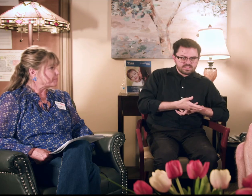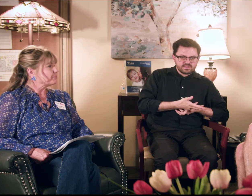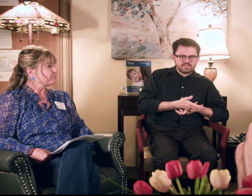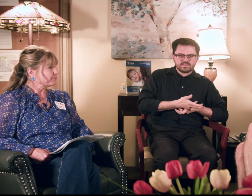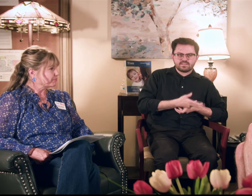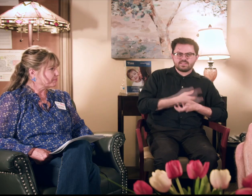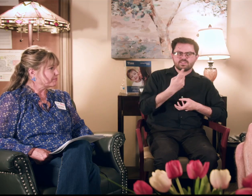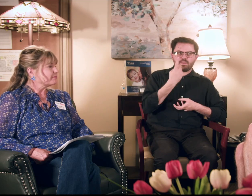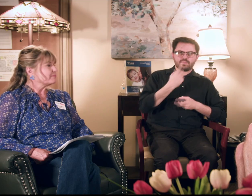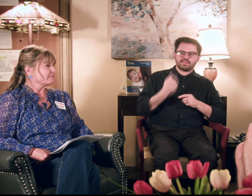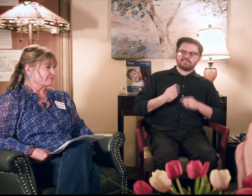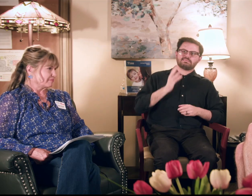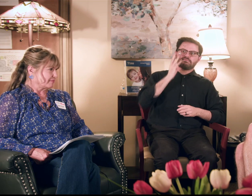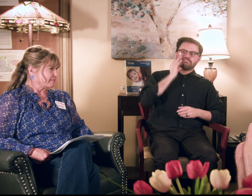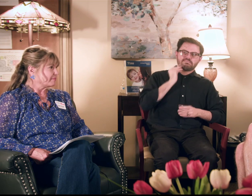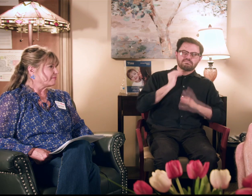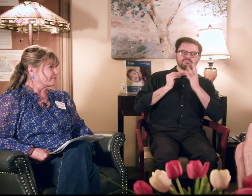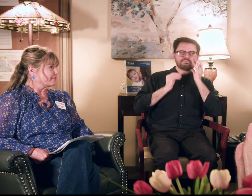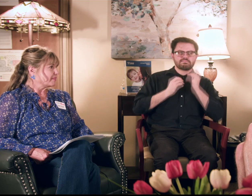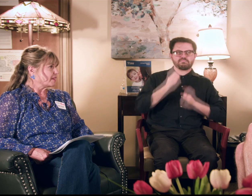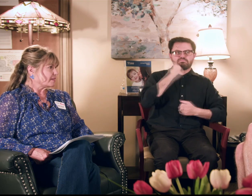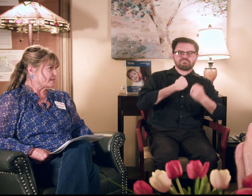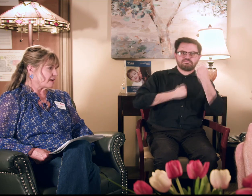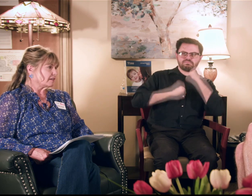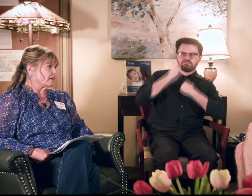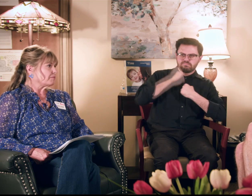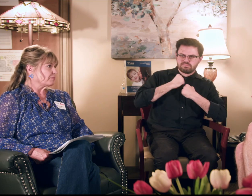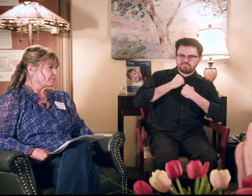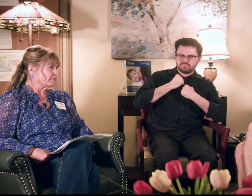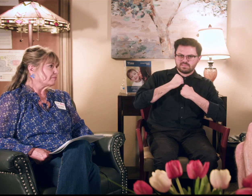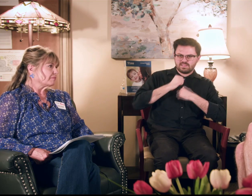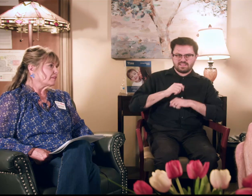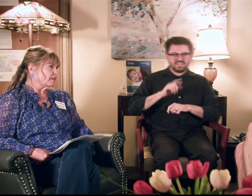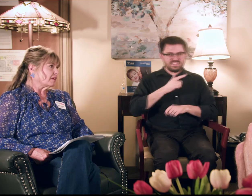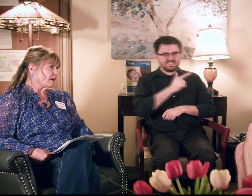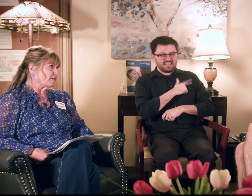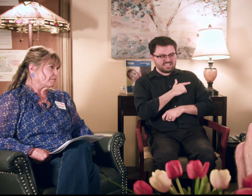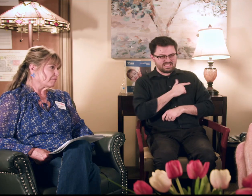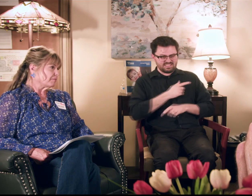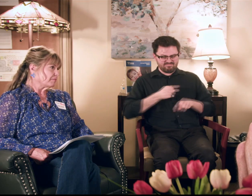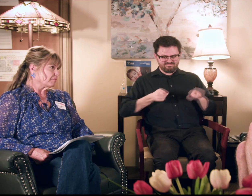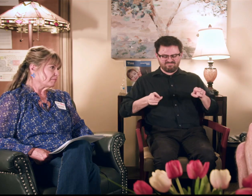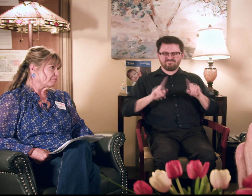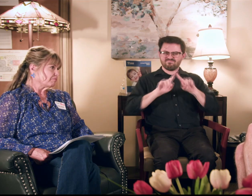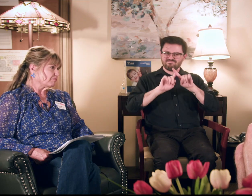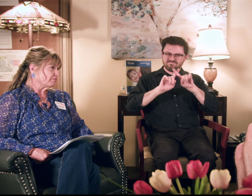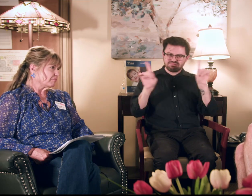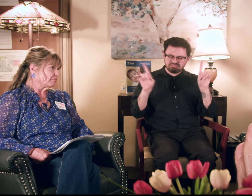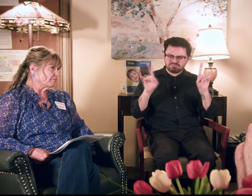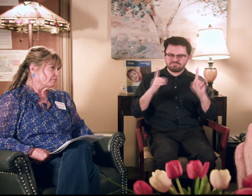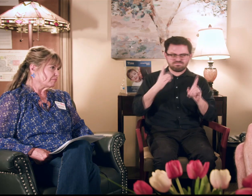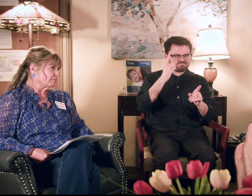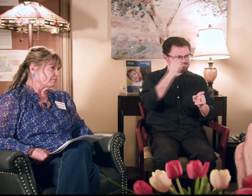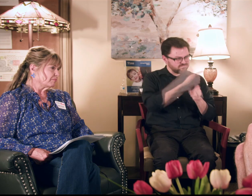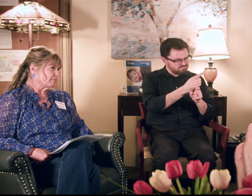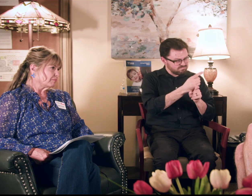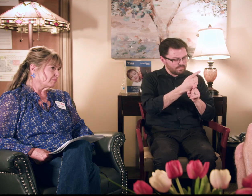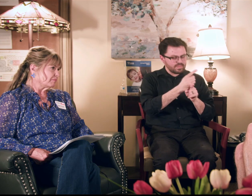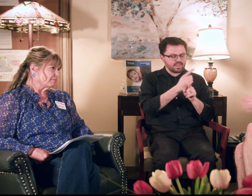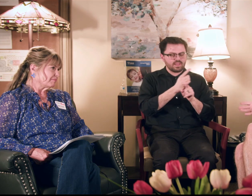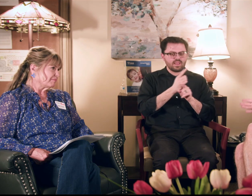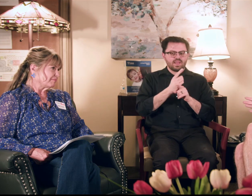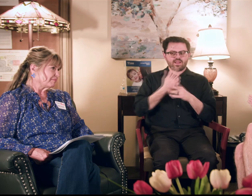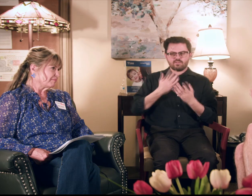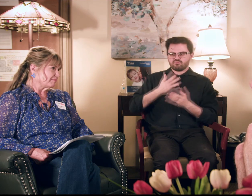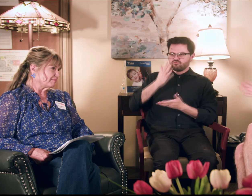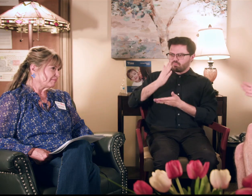thing happening to you after thing happening to you, and laziness. Those are 2 very different things. Yeah. And part of what is